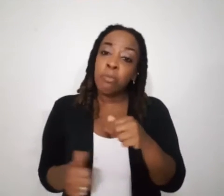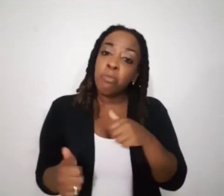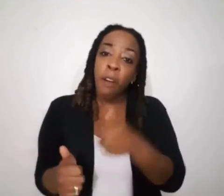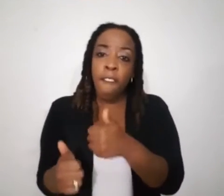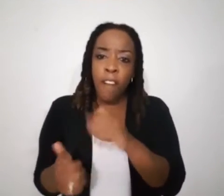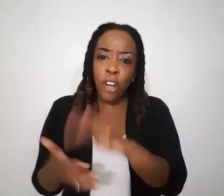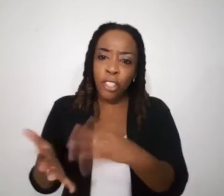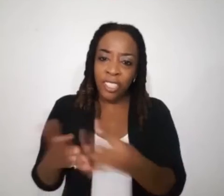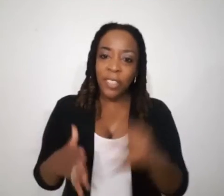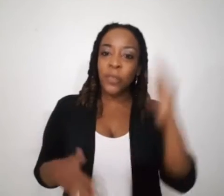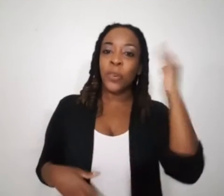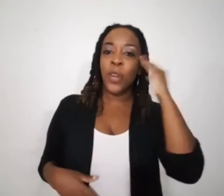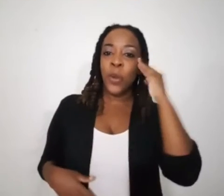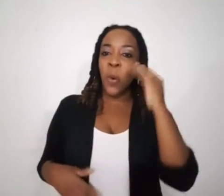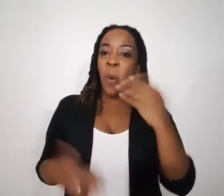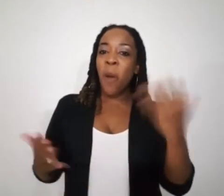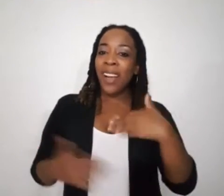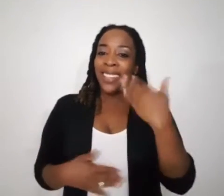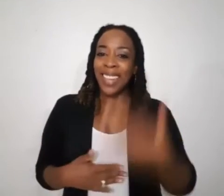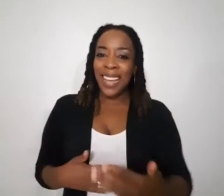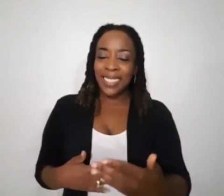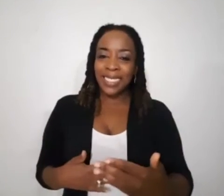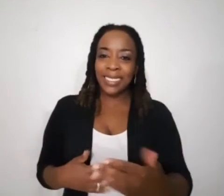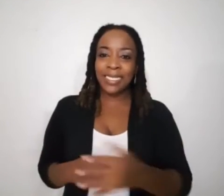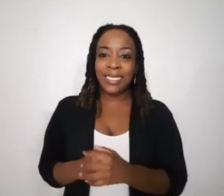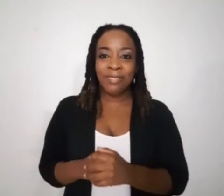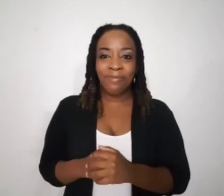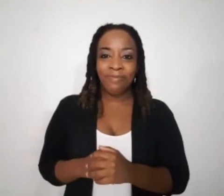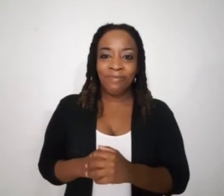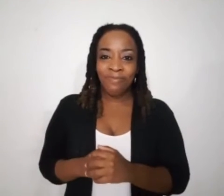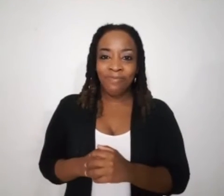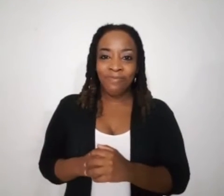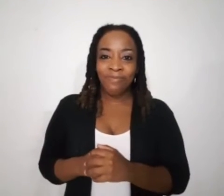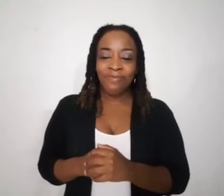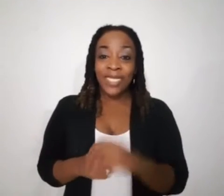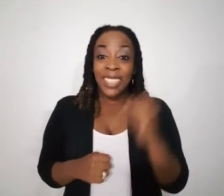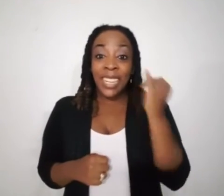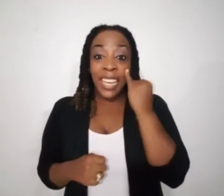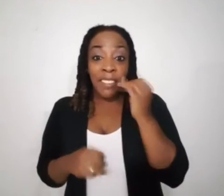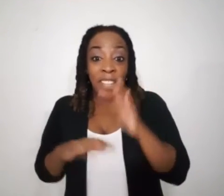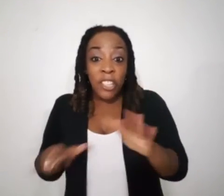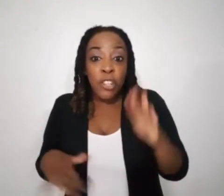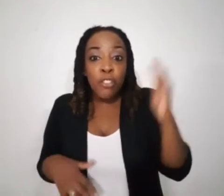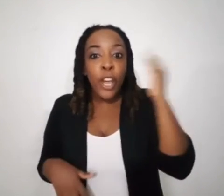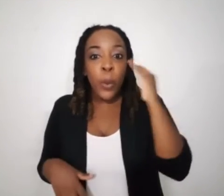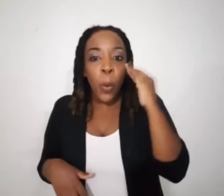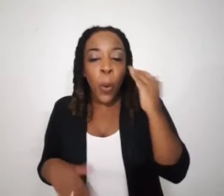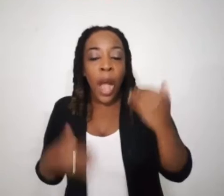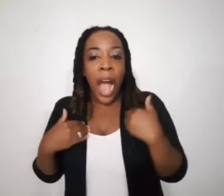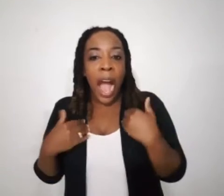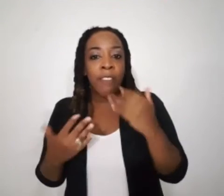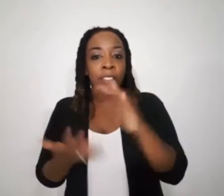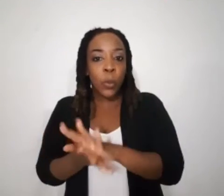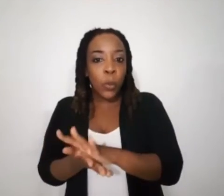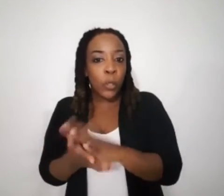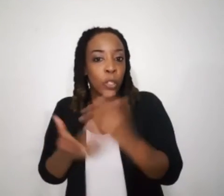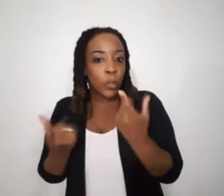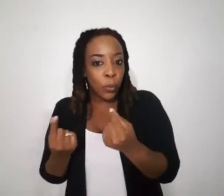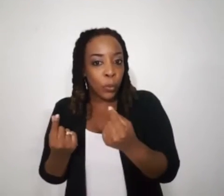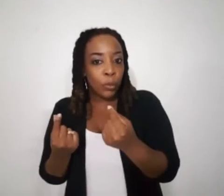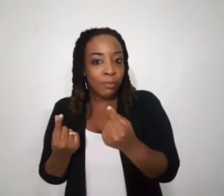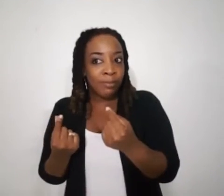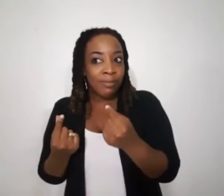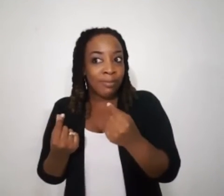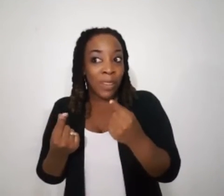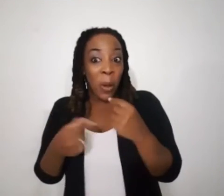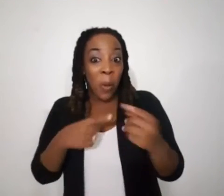know, when children know that they have some schoolwork to do, but then afterwards they have painting and coloring, they